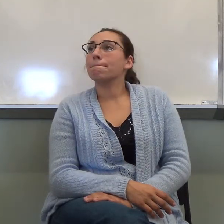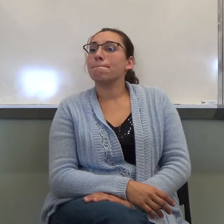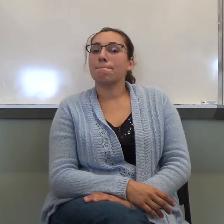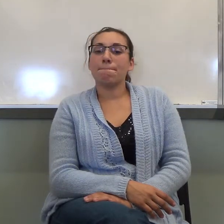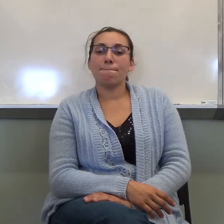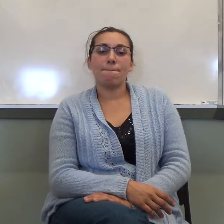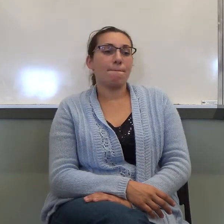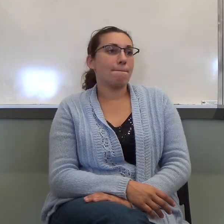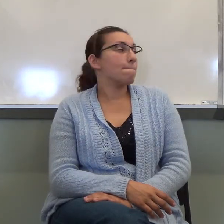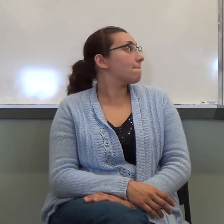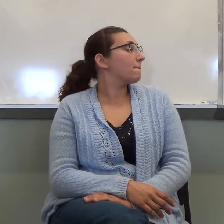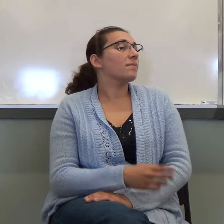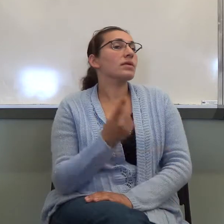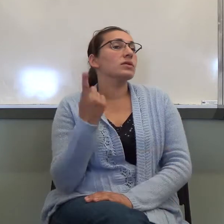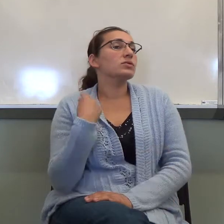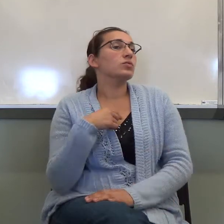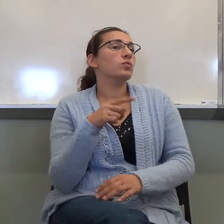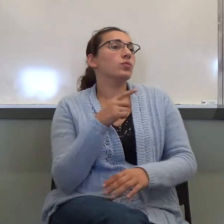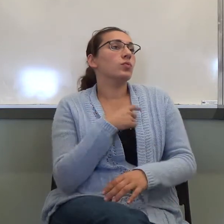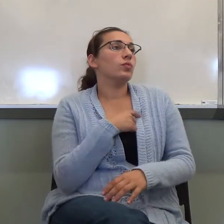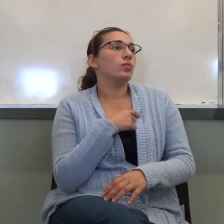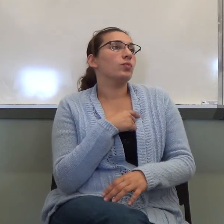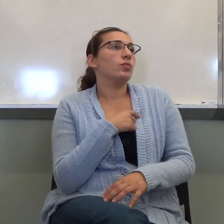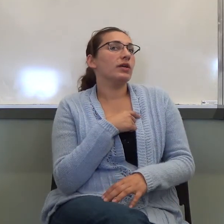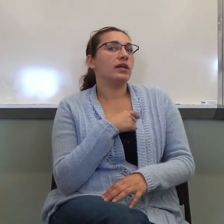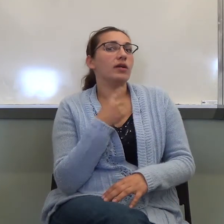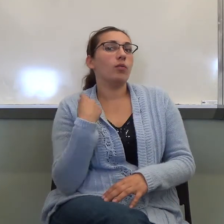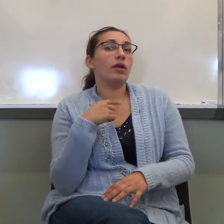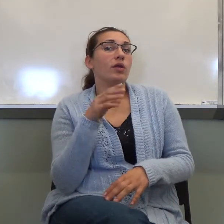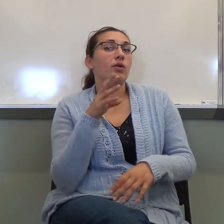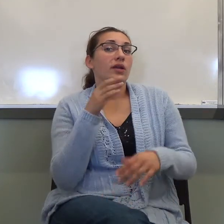So, we're in section 10.2.